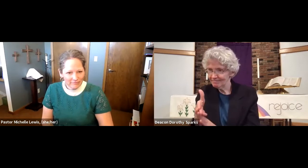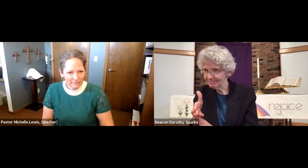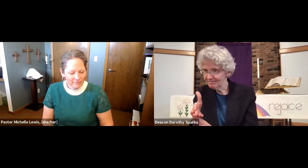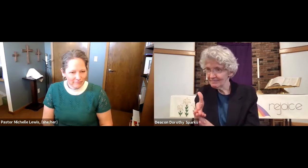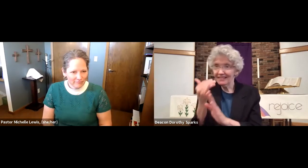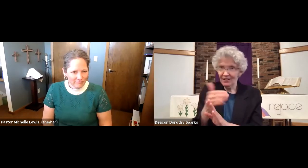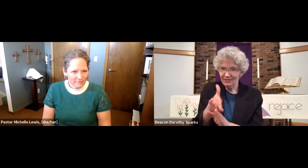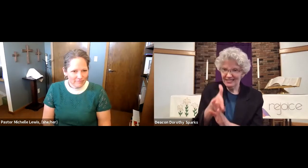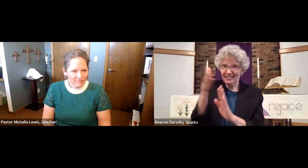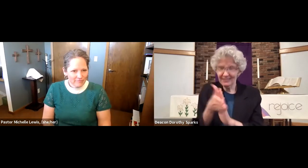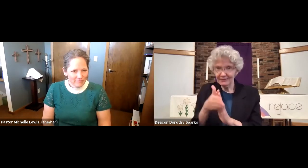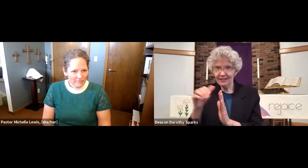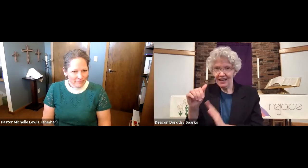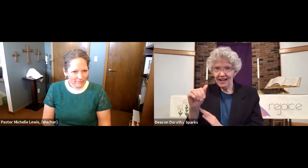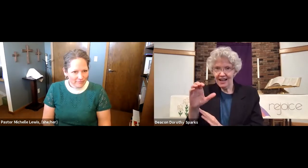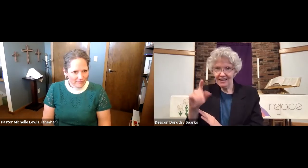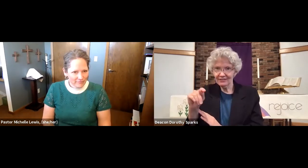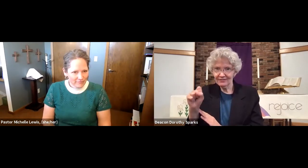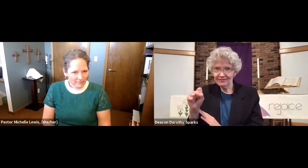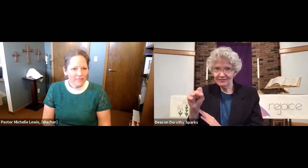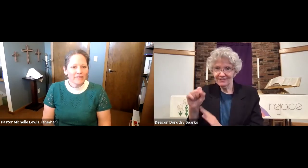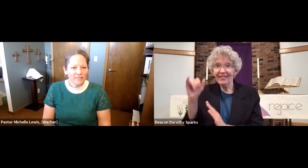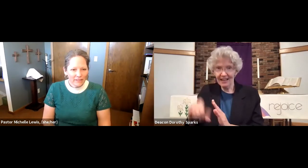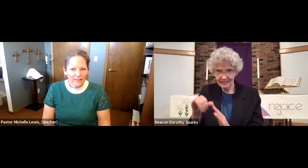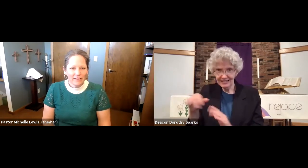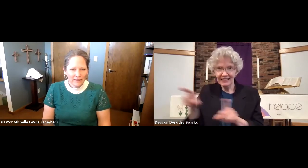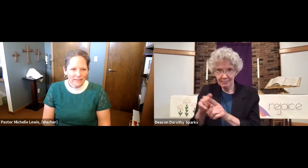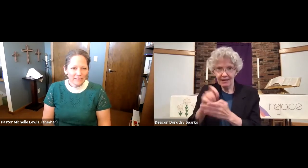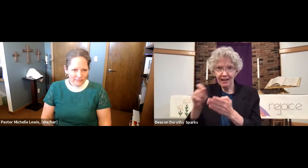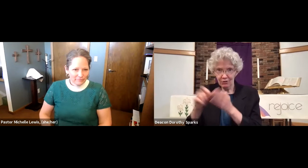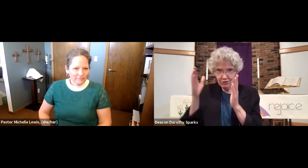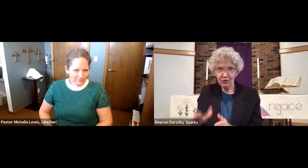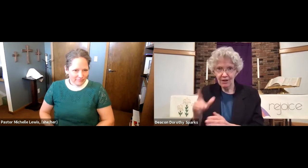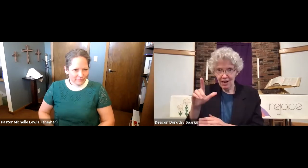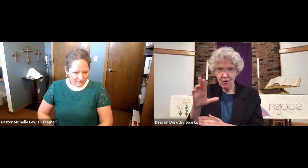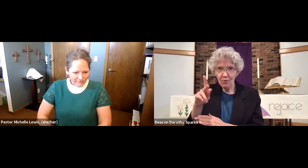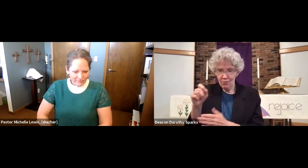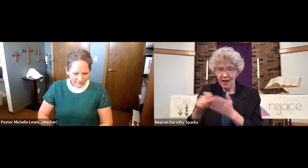The writer of Luke also wrote the book of Acts.